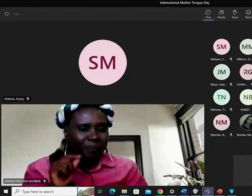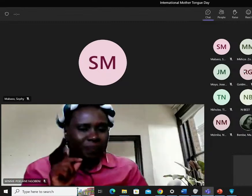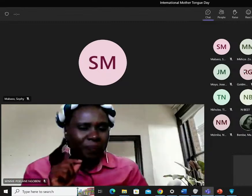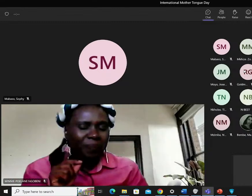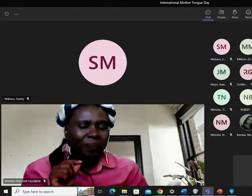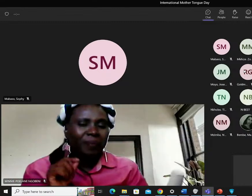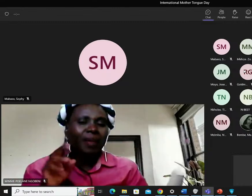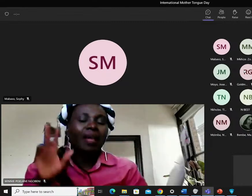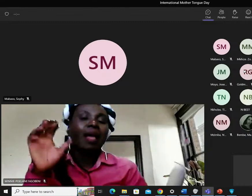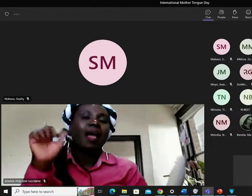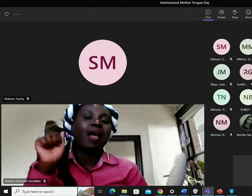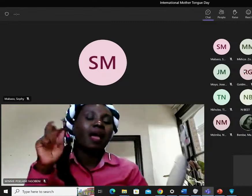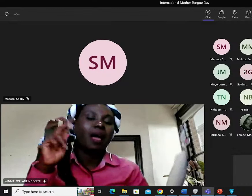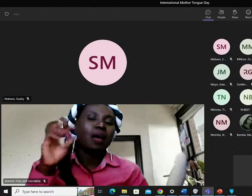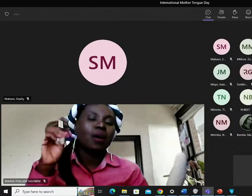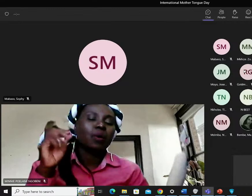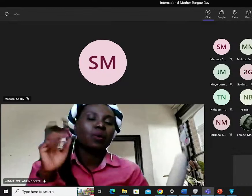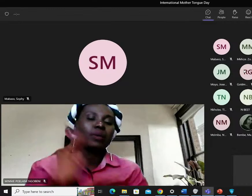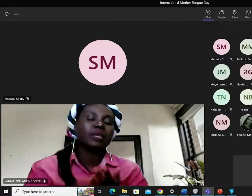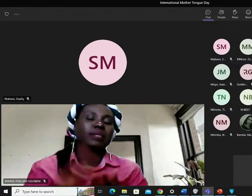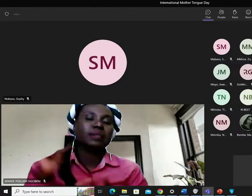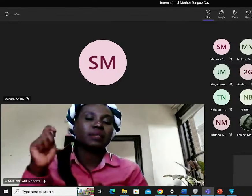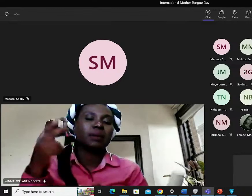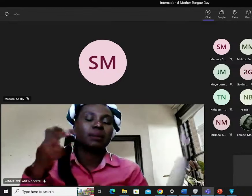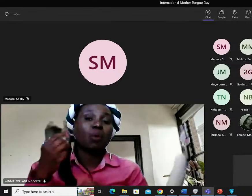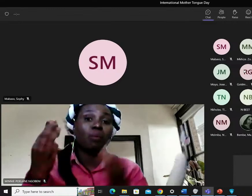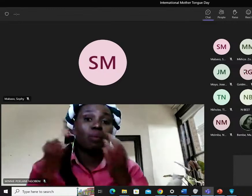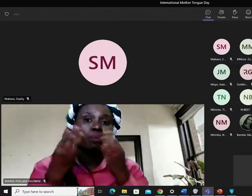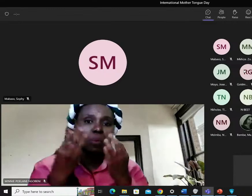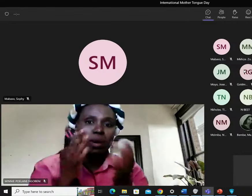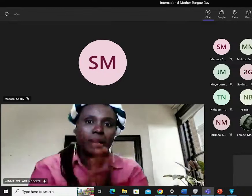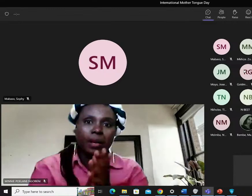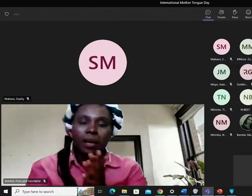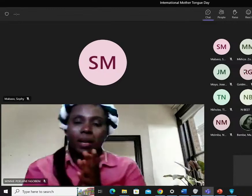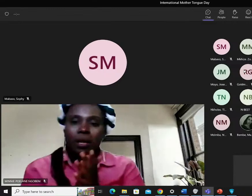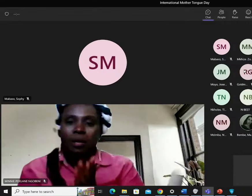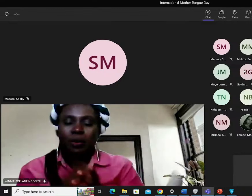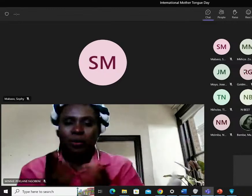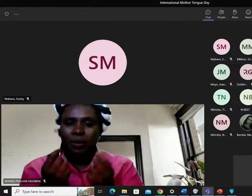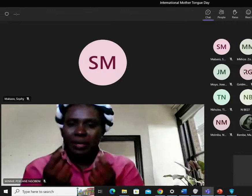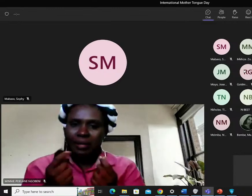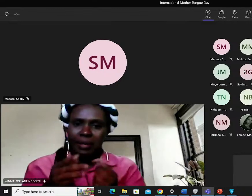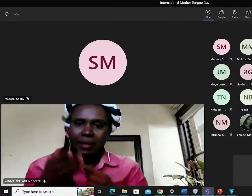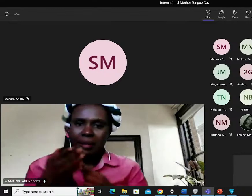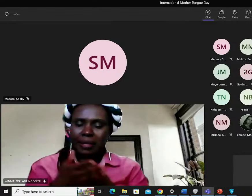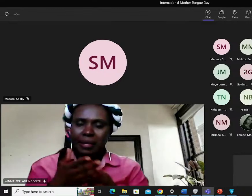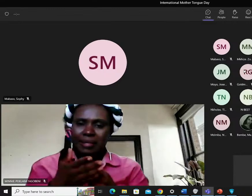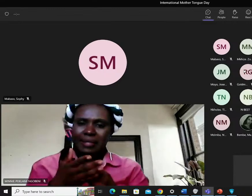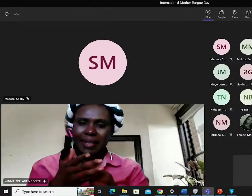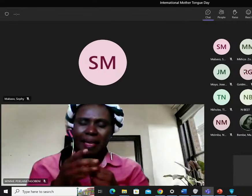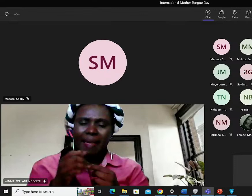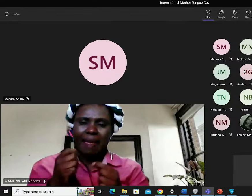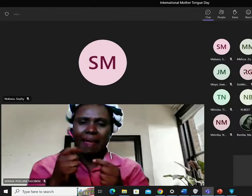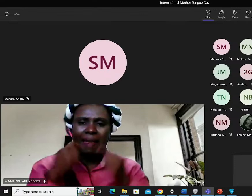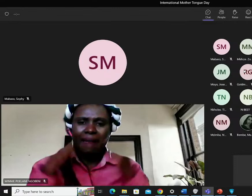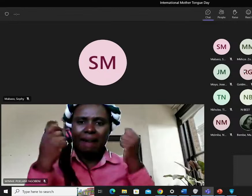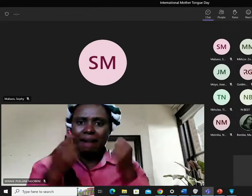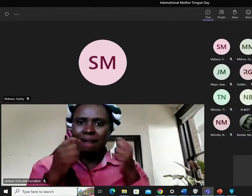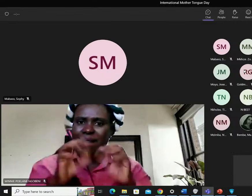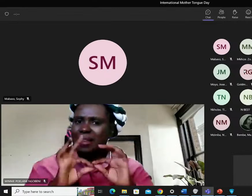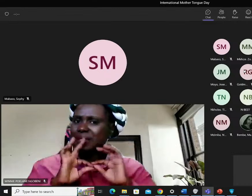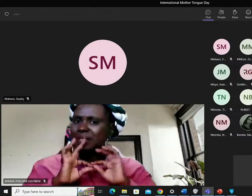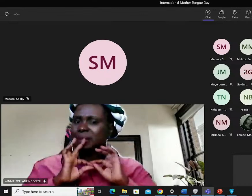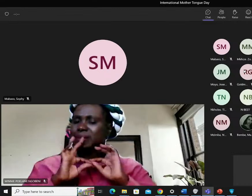Aaron, Tebuho, people, you made this event live, ngolona hlobo,